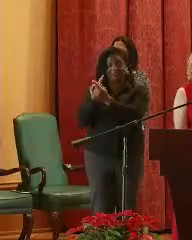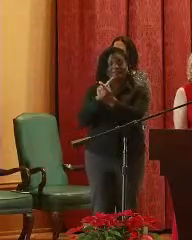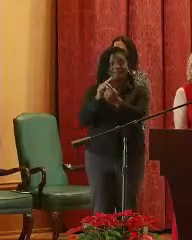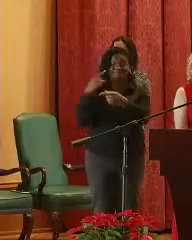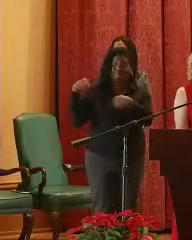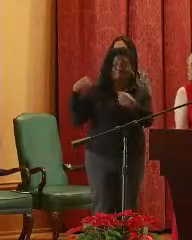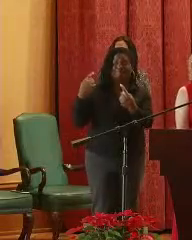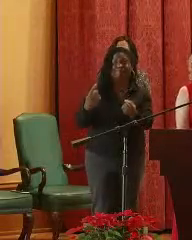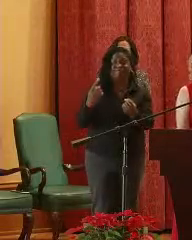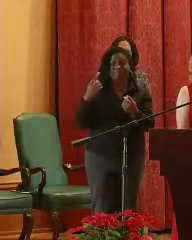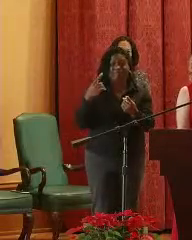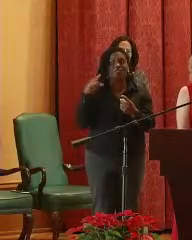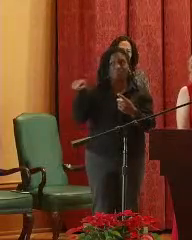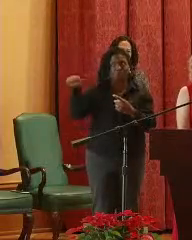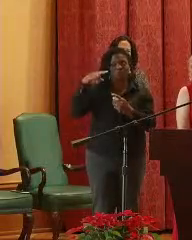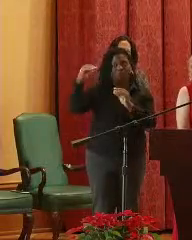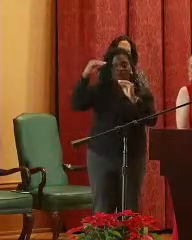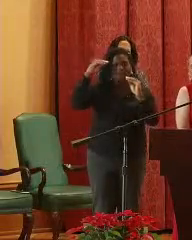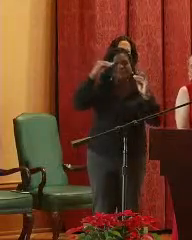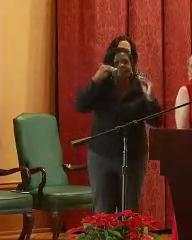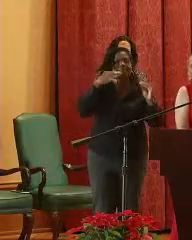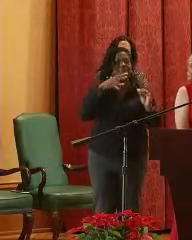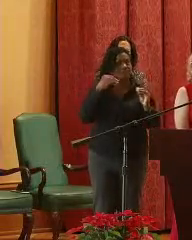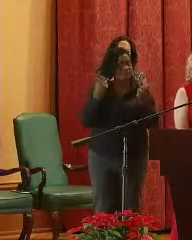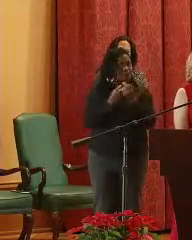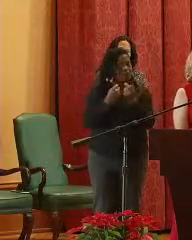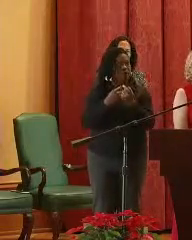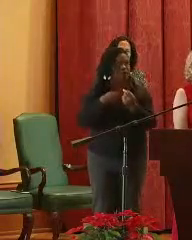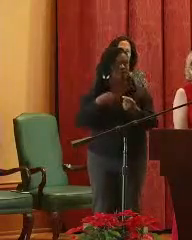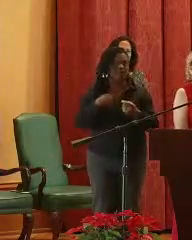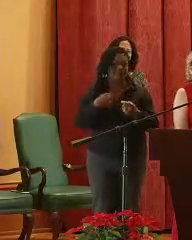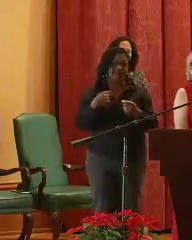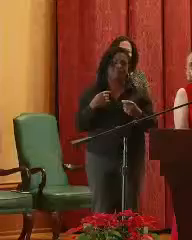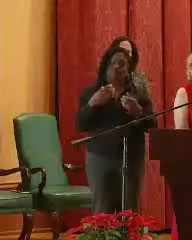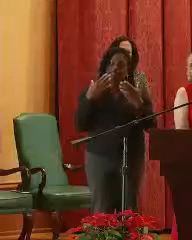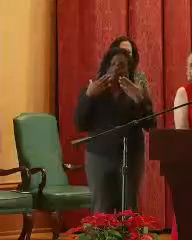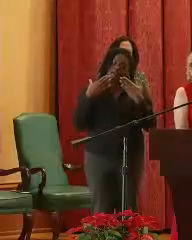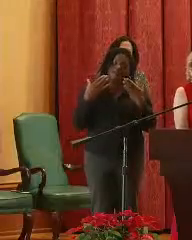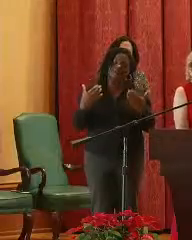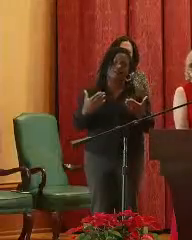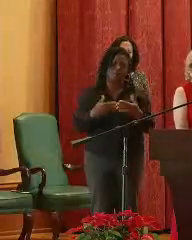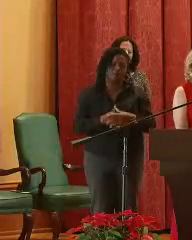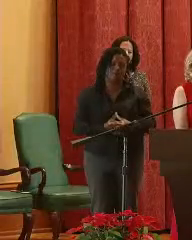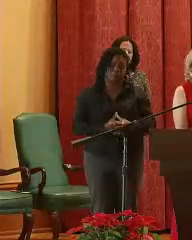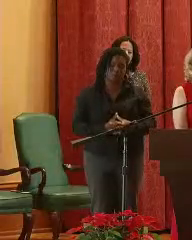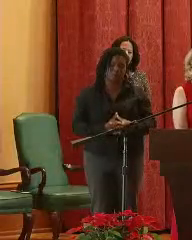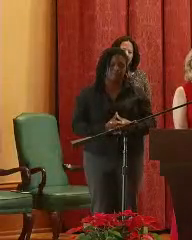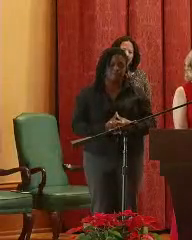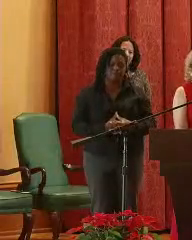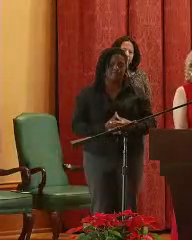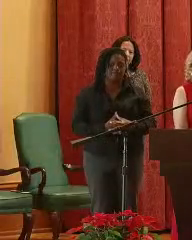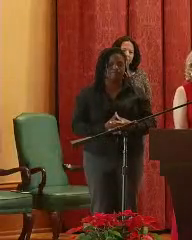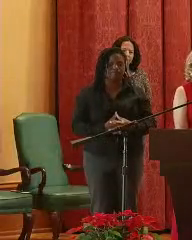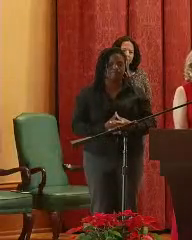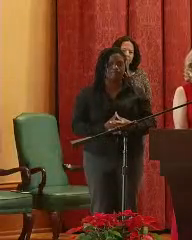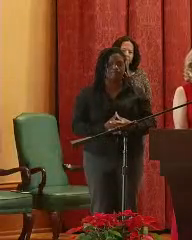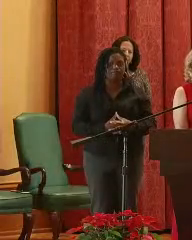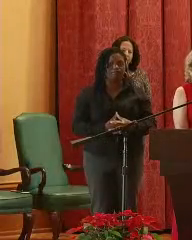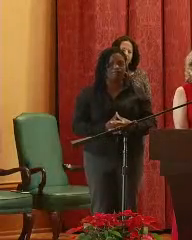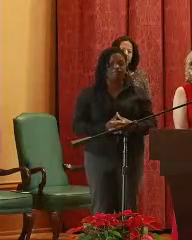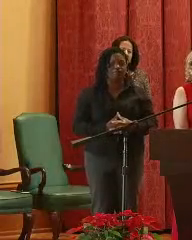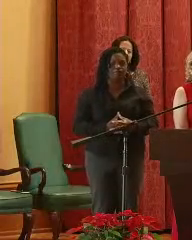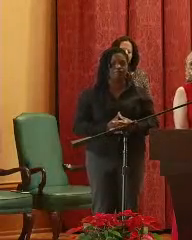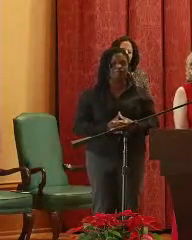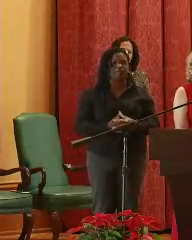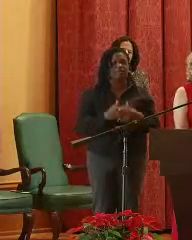me. For that, I am so very grateful, and thank you. How could I not pay